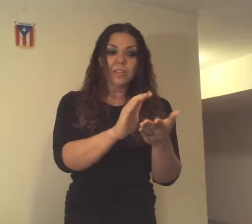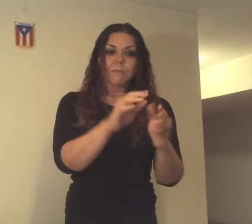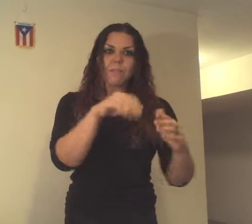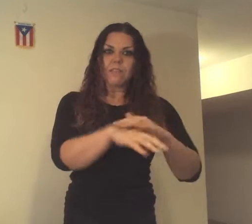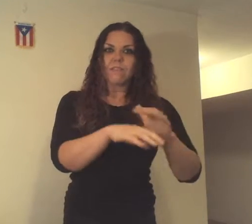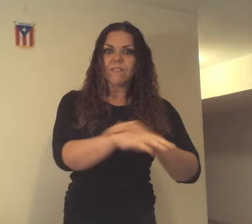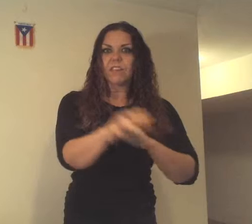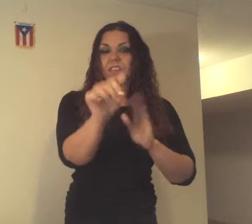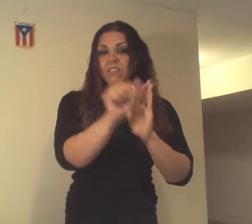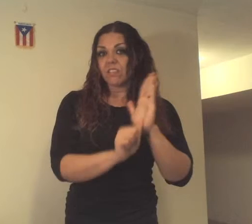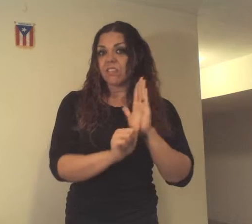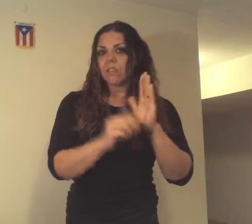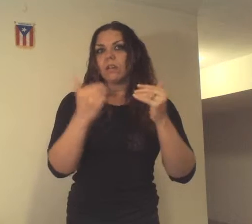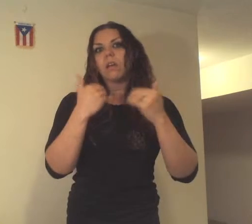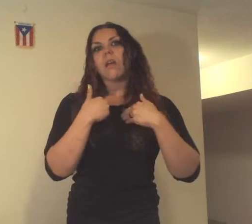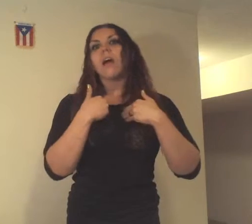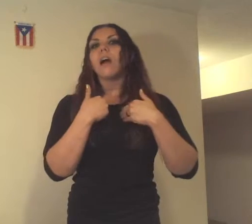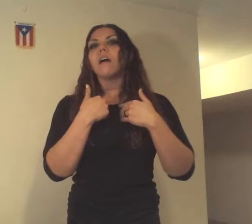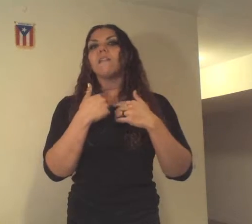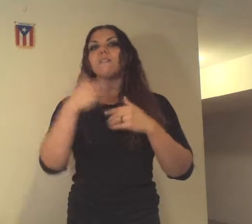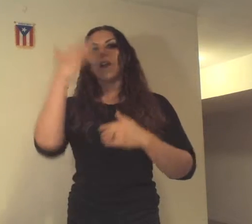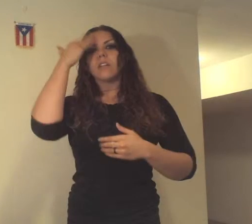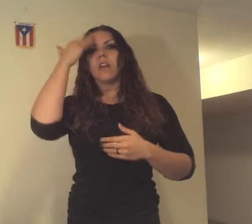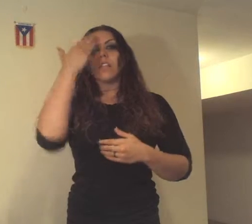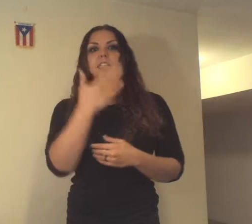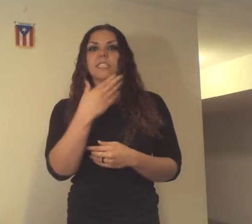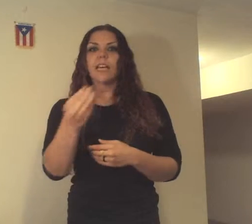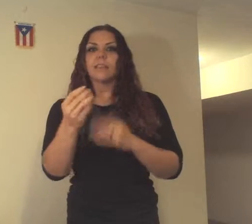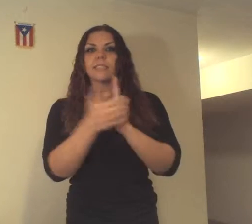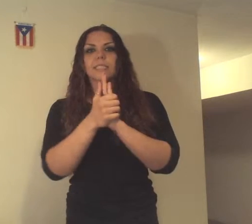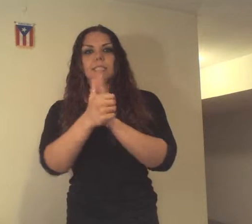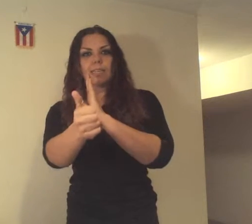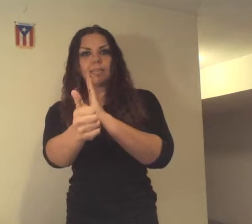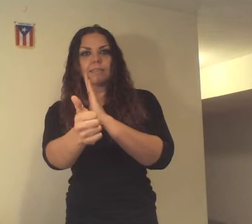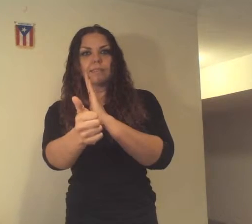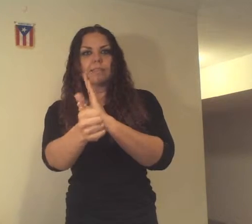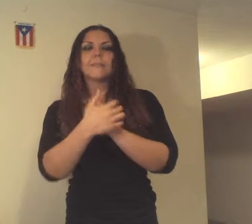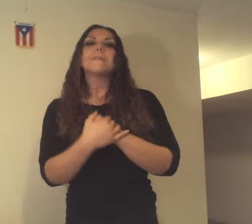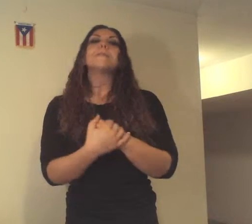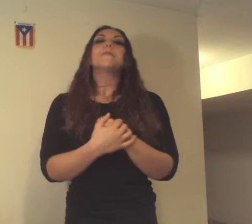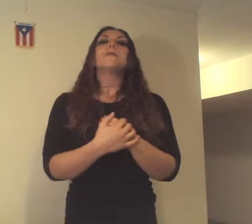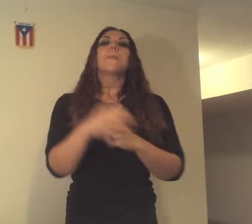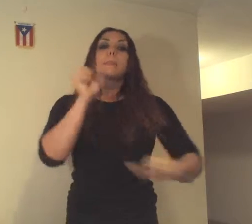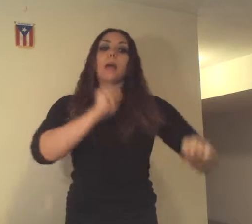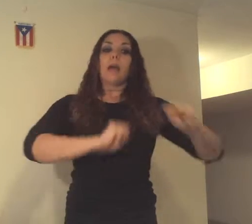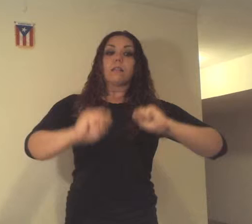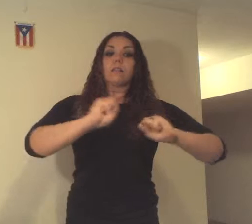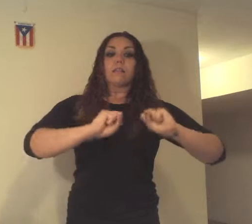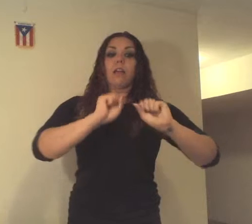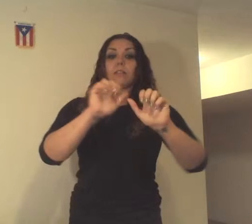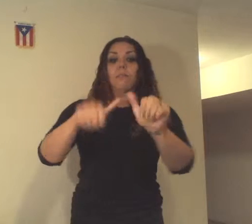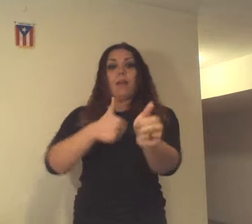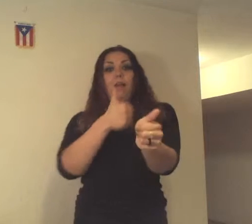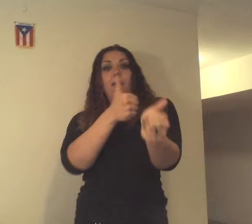skills necessary to go on and do procedures. Now the science behind this is so